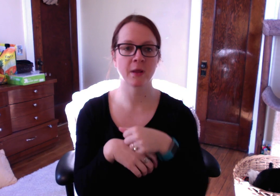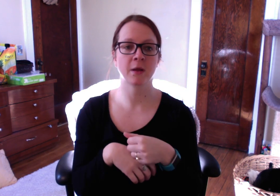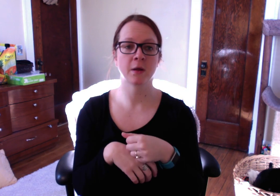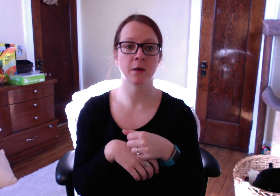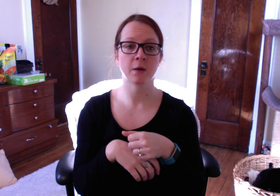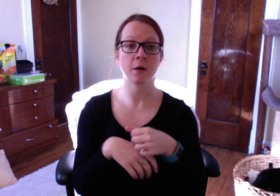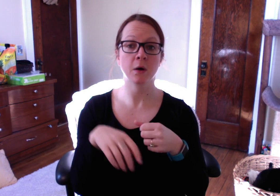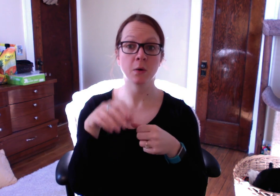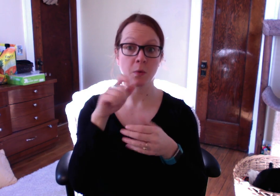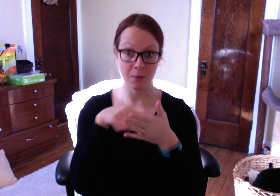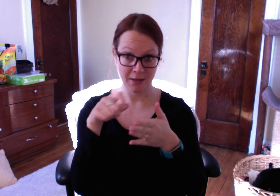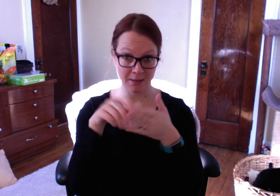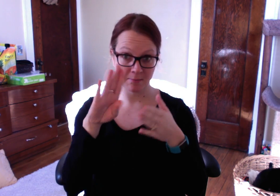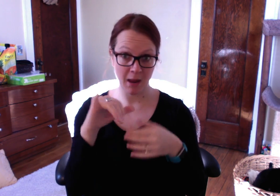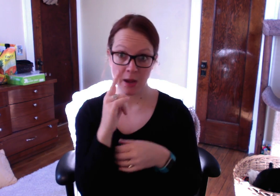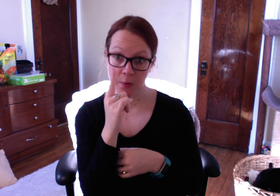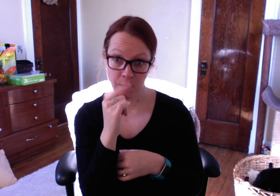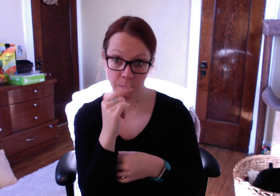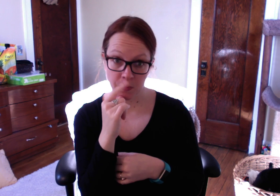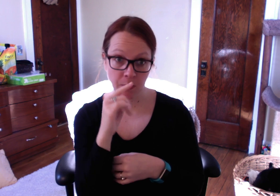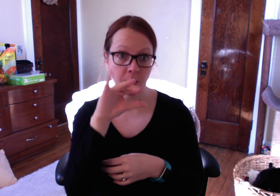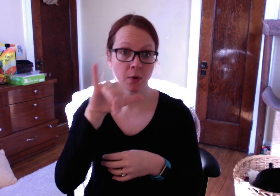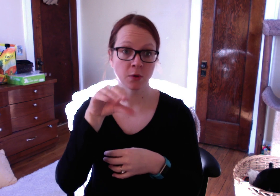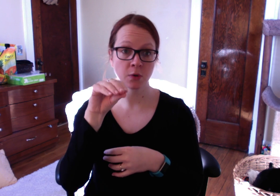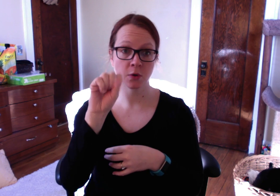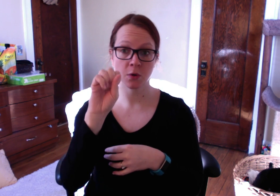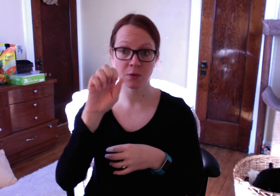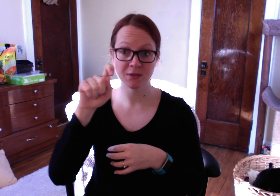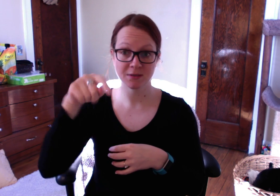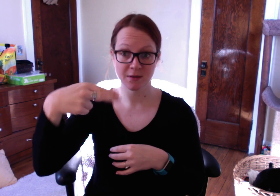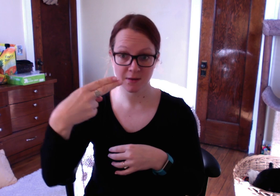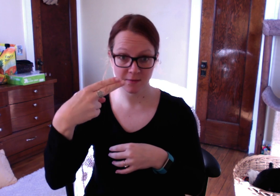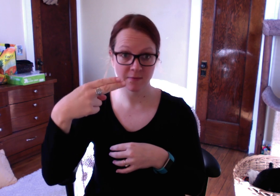Pictures by Jose Arguego and Arian Dewey.